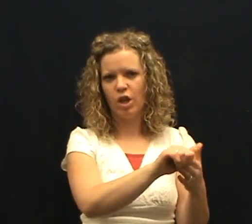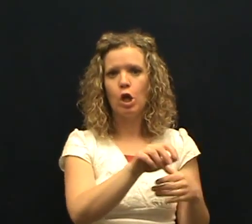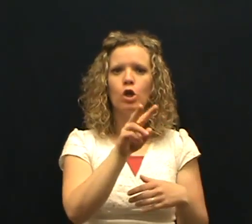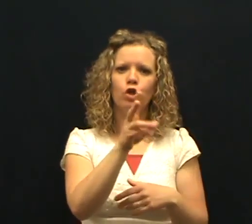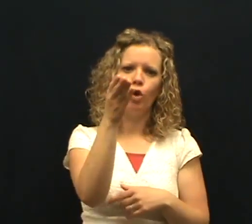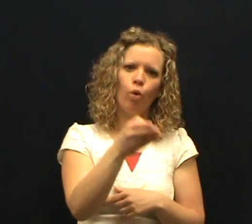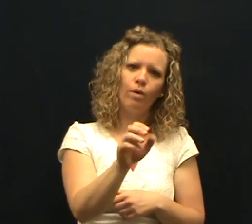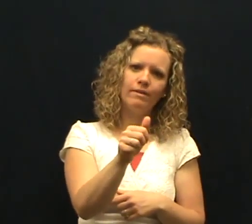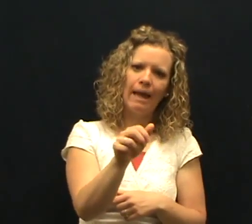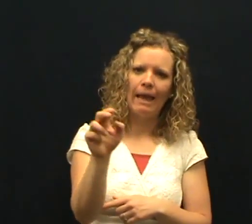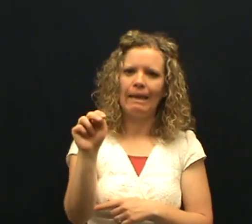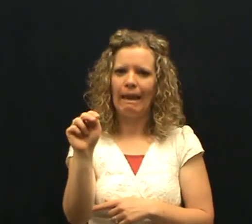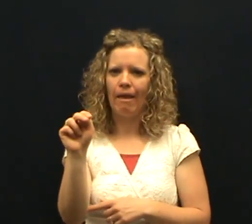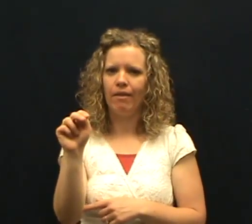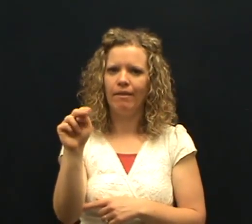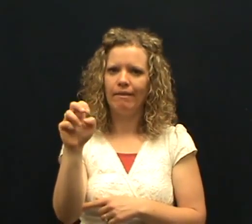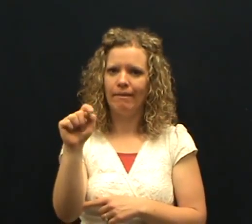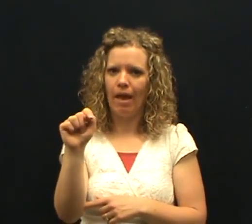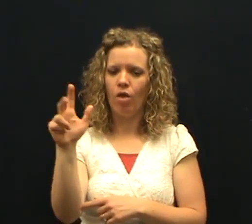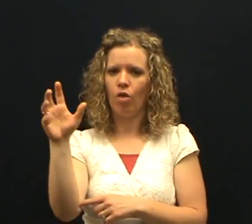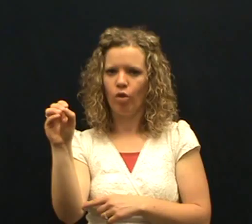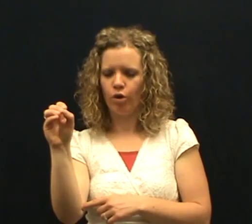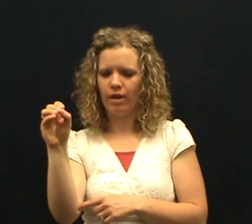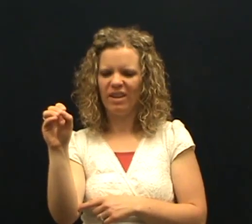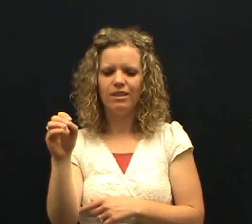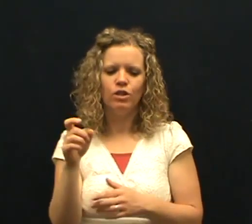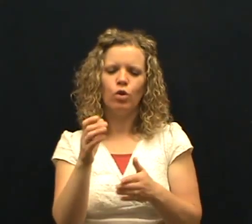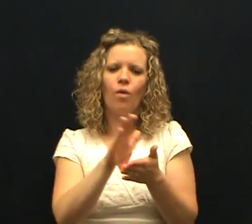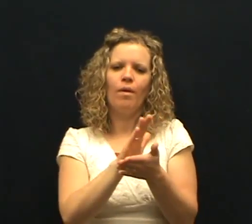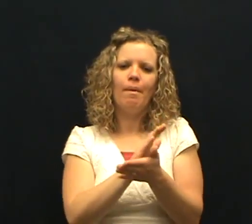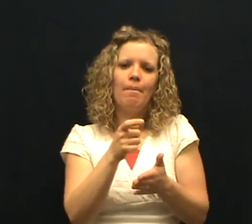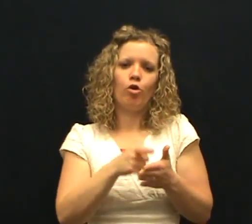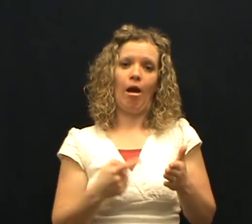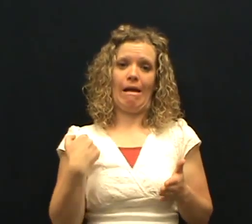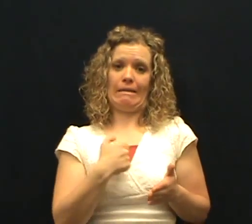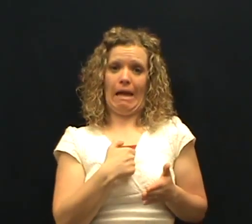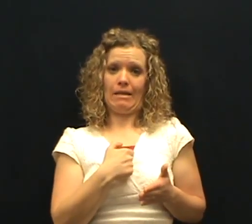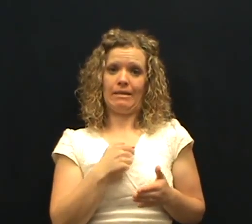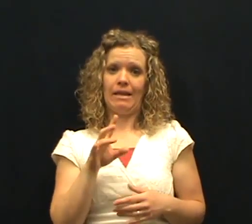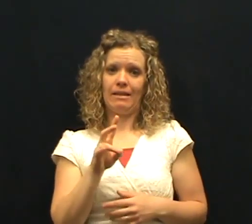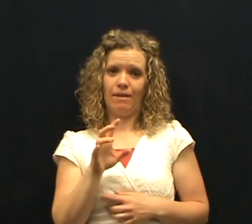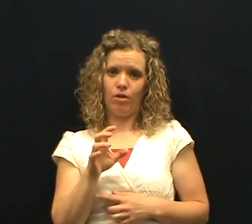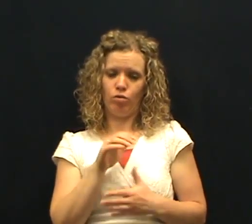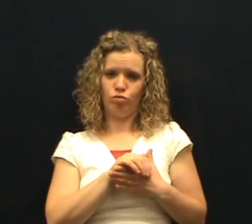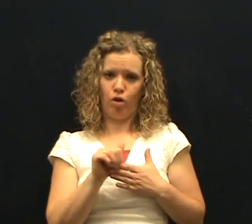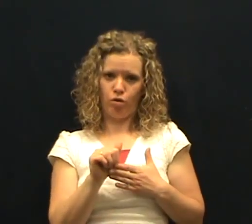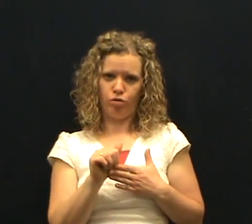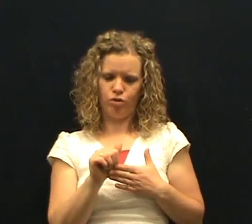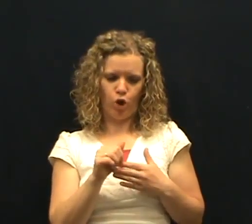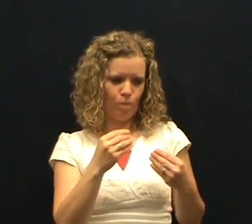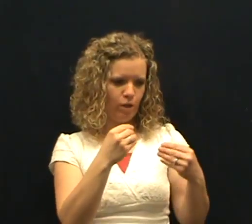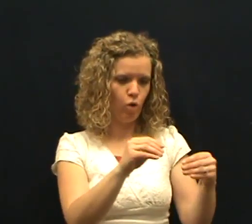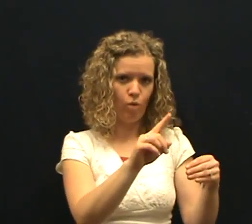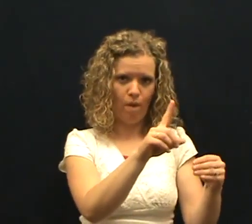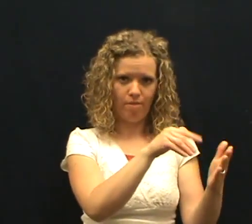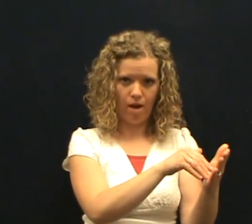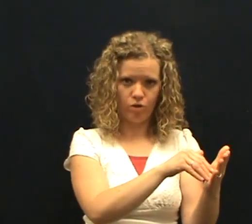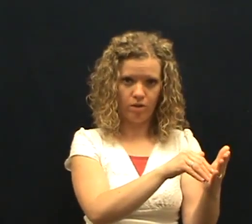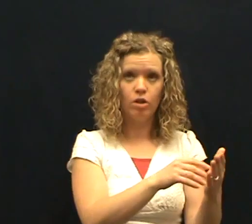The paper cost us $700. That's the cost of the inventory. So again, 2 entries, or the sale at